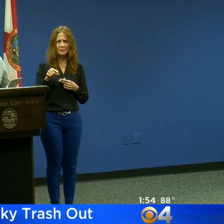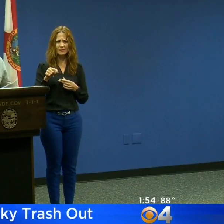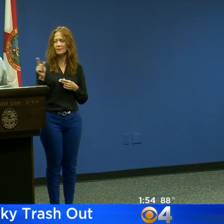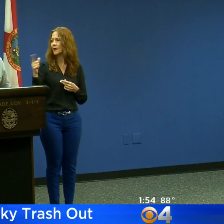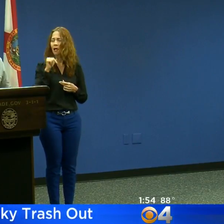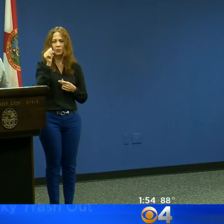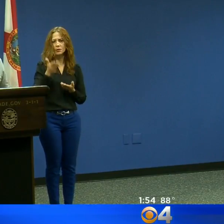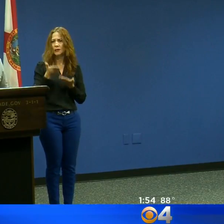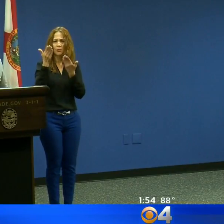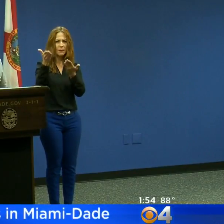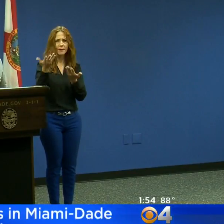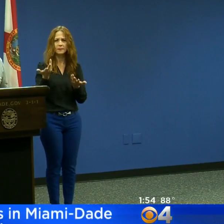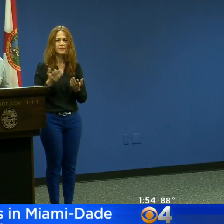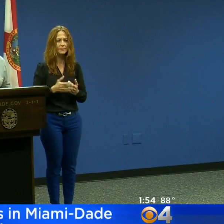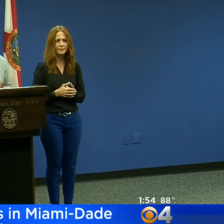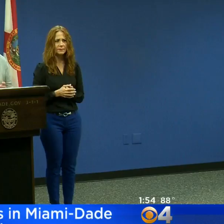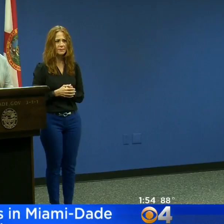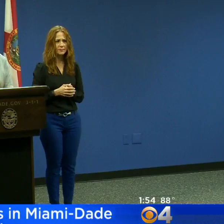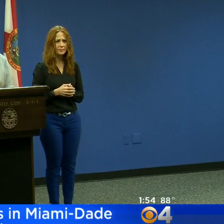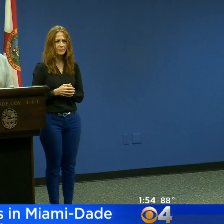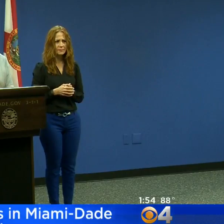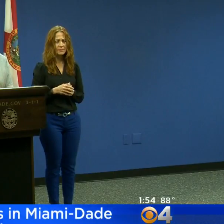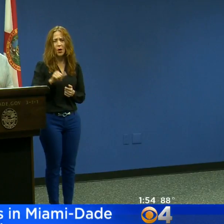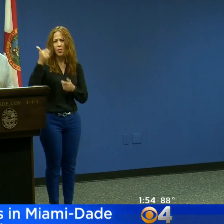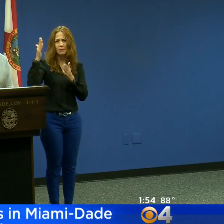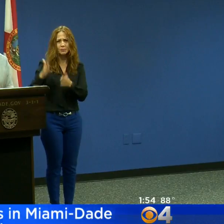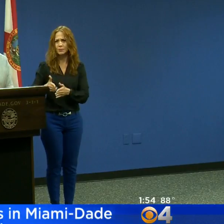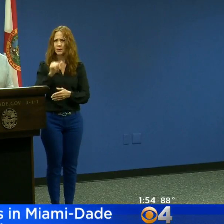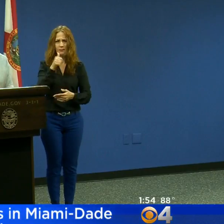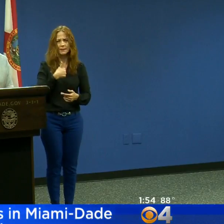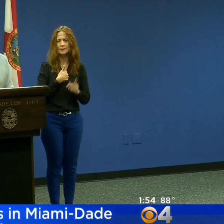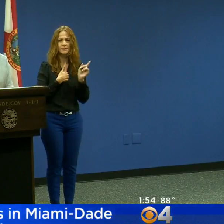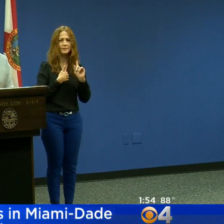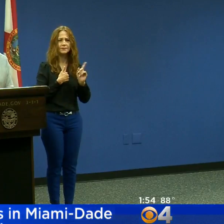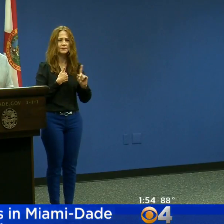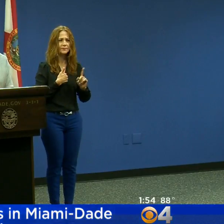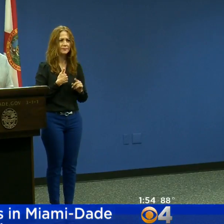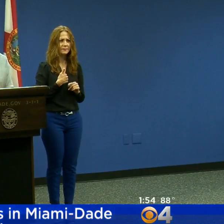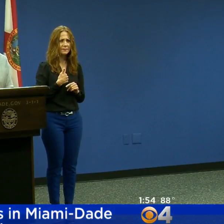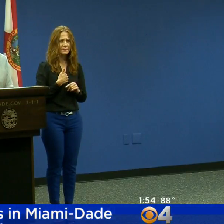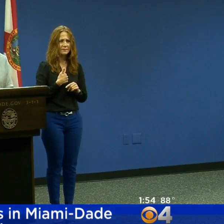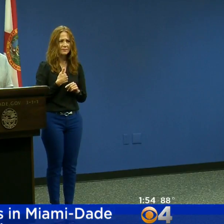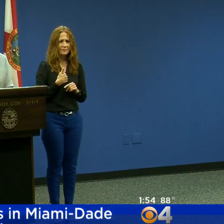by somebody else. And by the way, Doug, we're talking about Hurricane Irma right now. Is